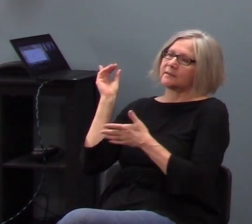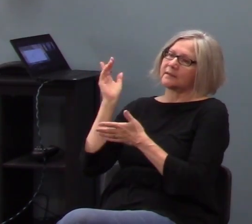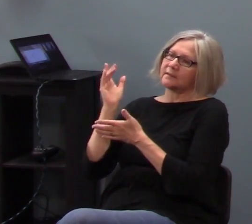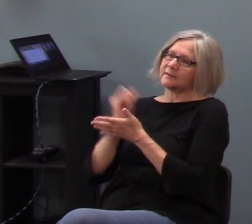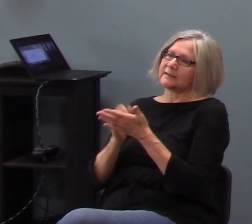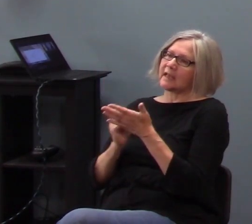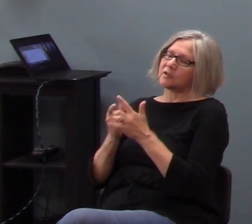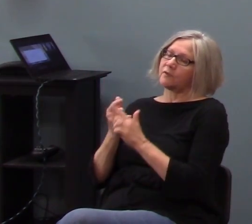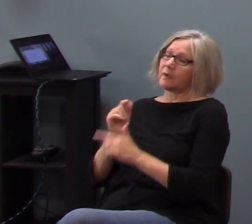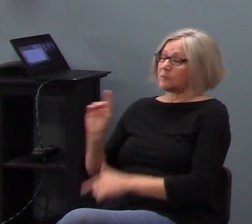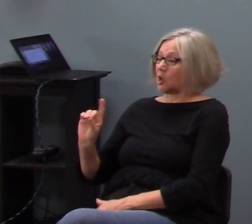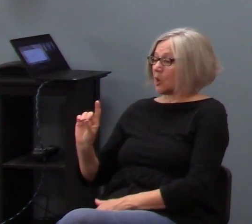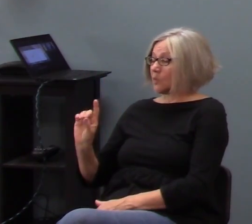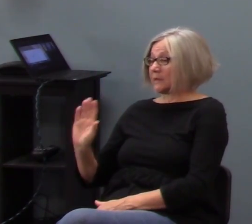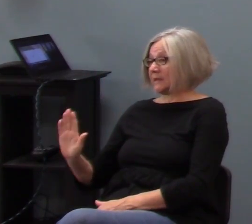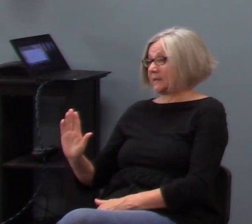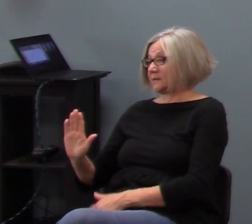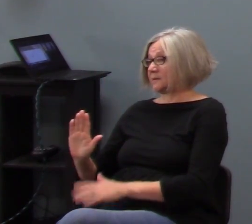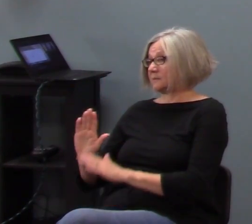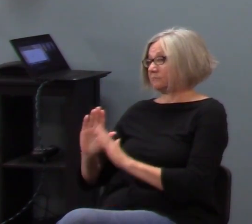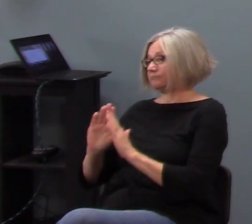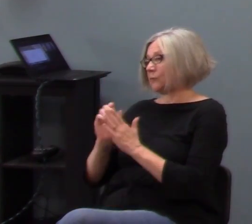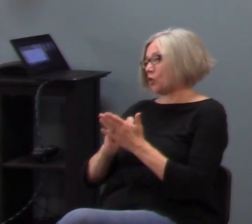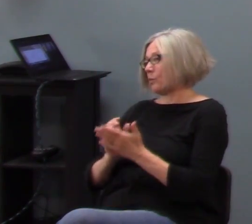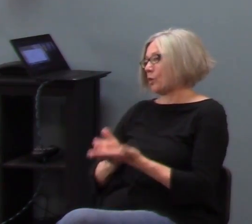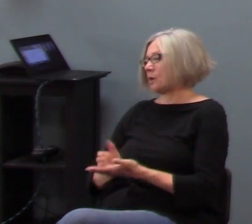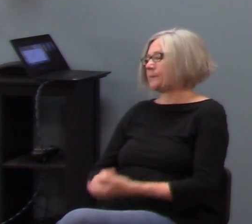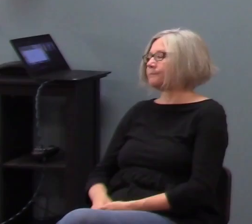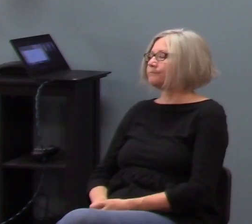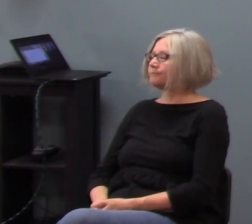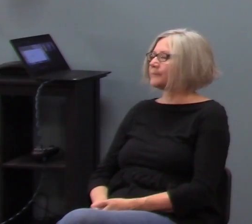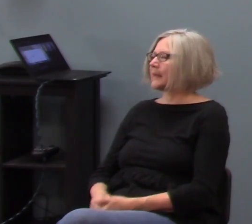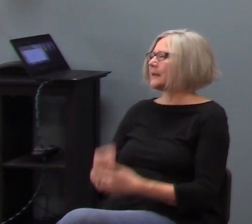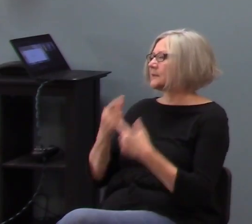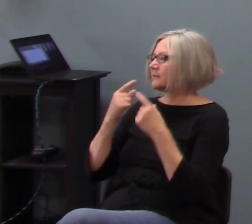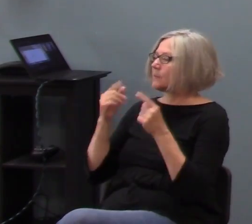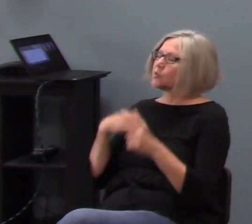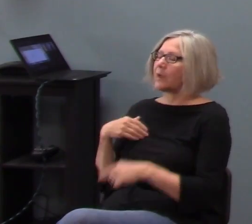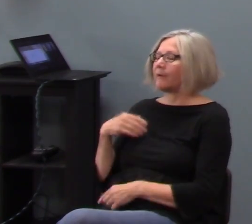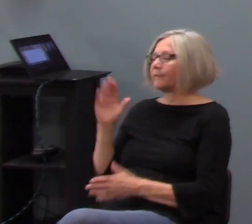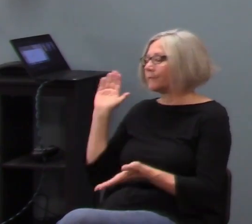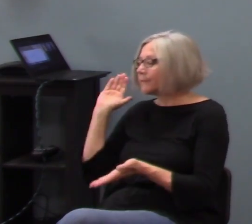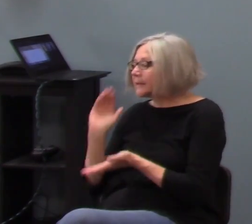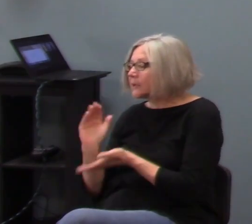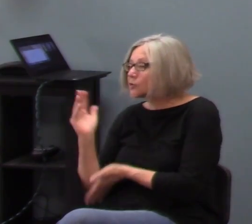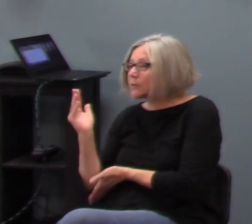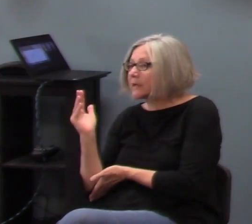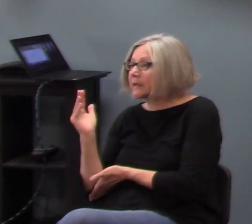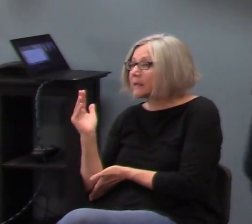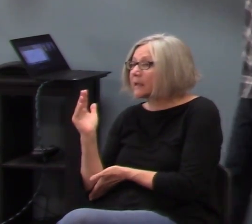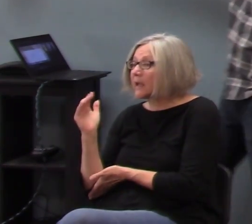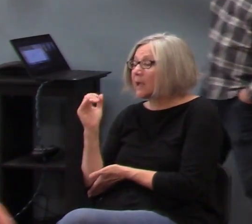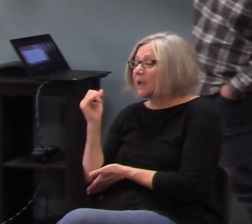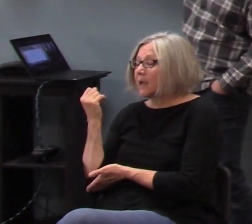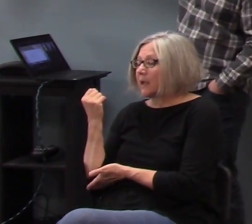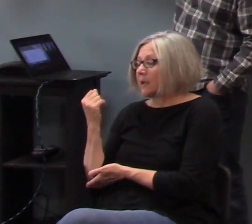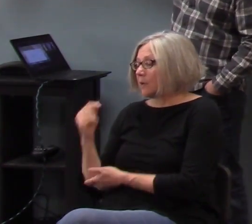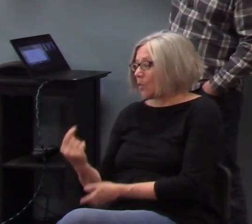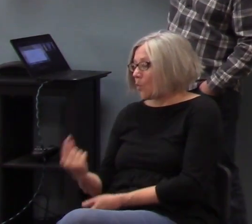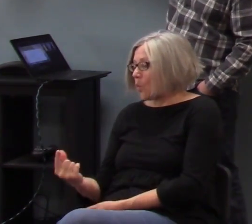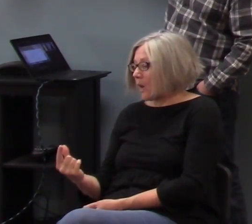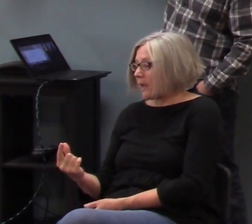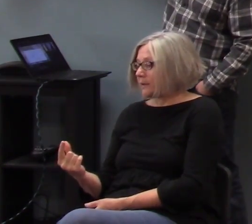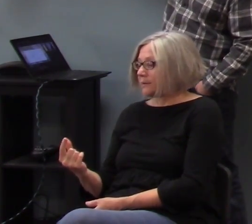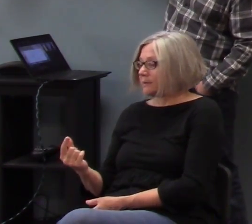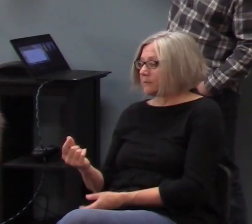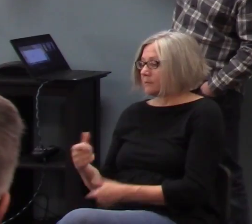notebooks. And it's kind of famous where he's got this little tree, and the idea is that there was originally one organism